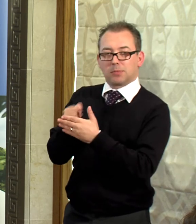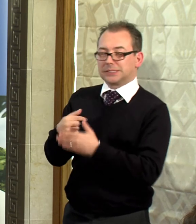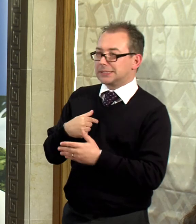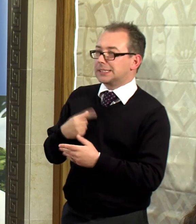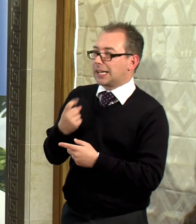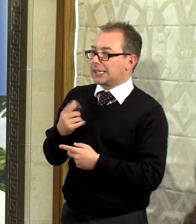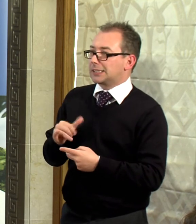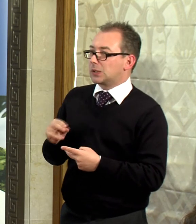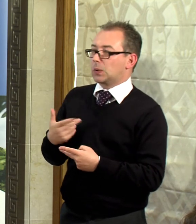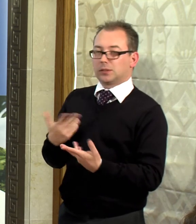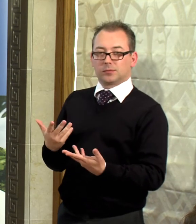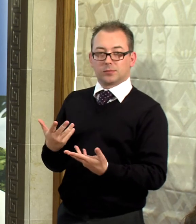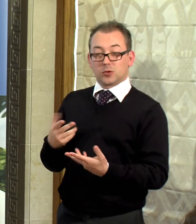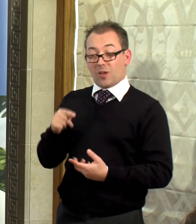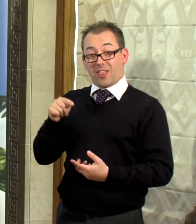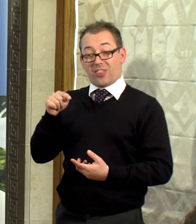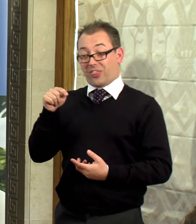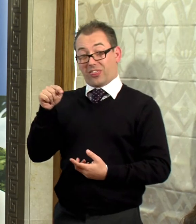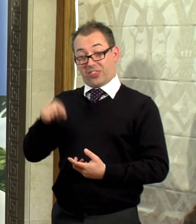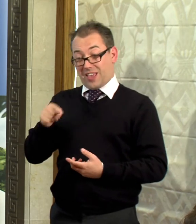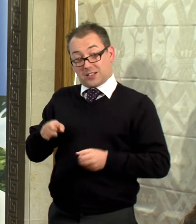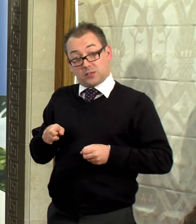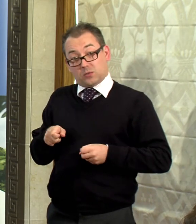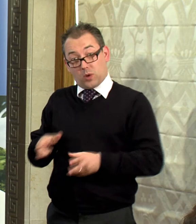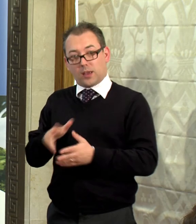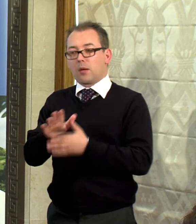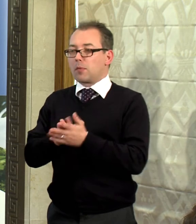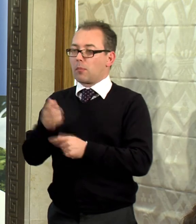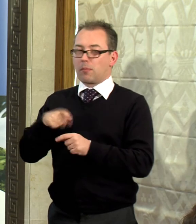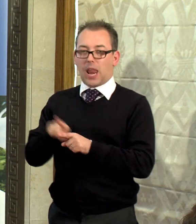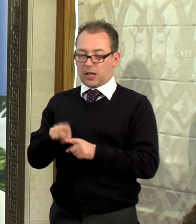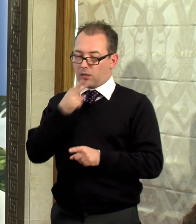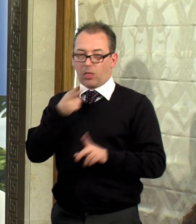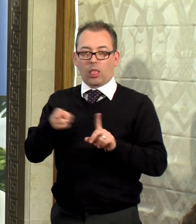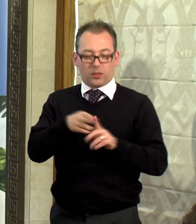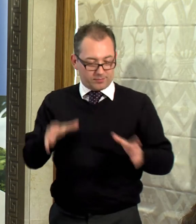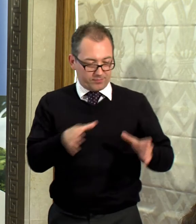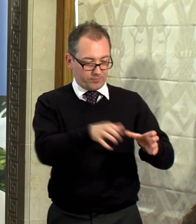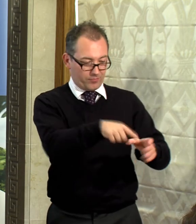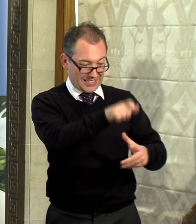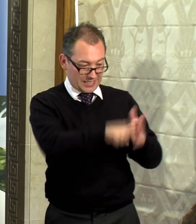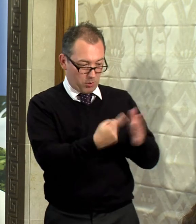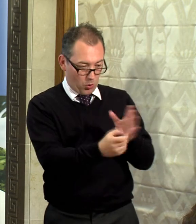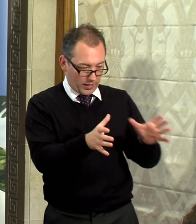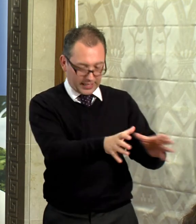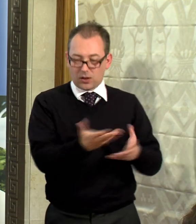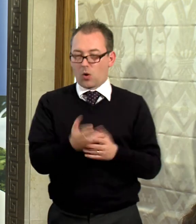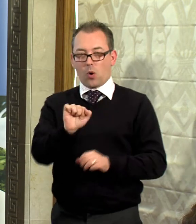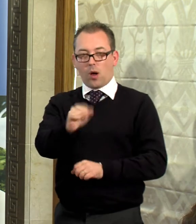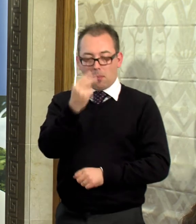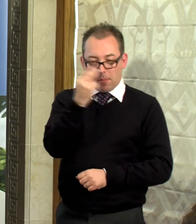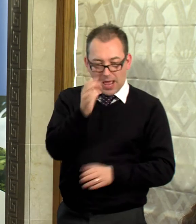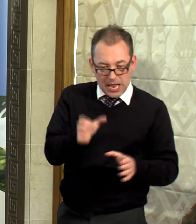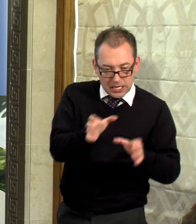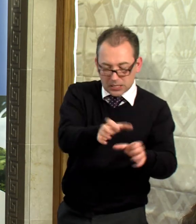This approach of compartmentalizing people into disabled and able-bodied, or blind and sighted,